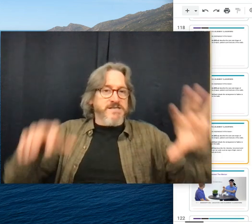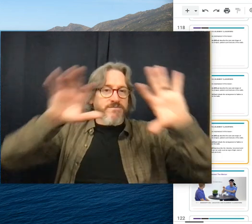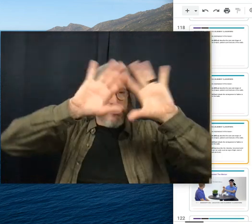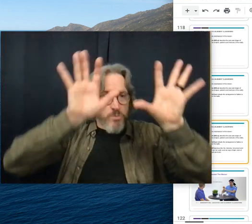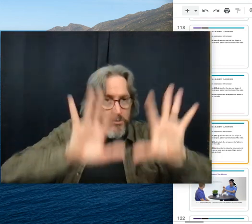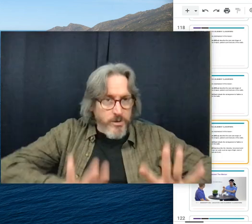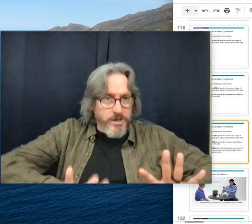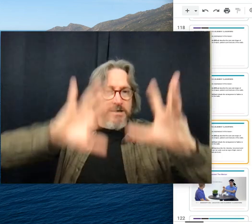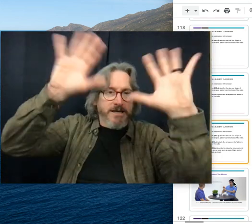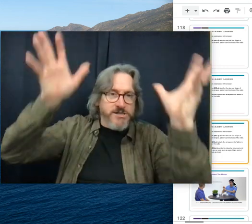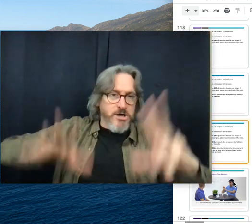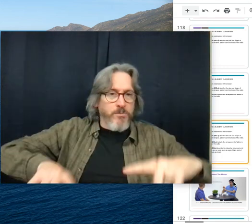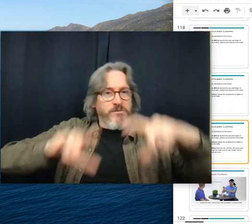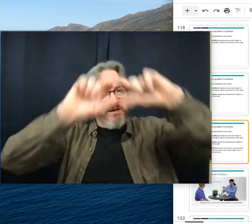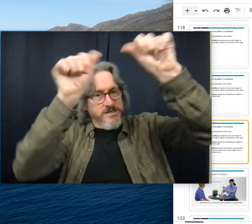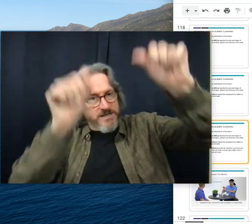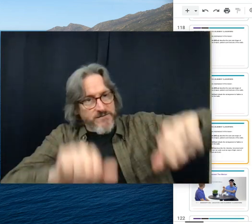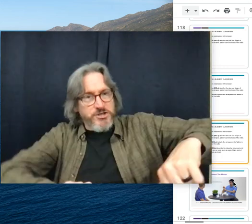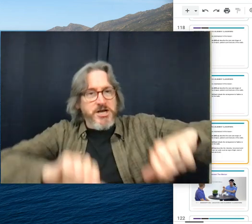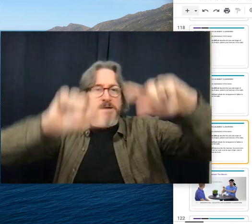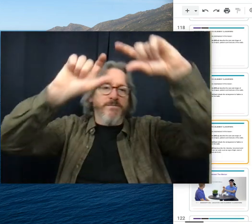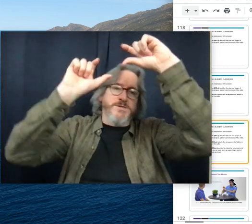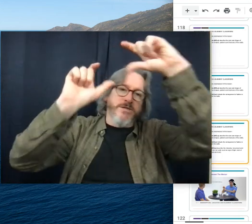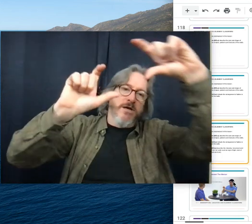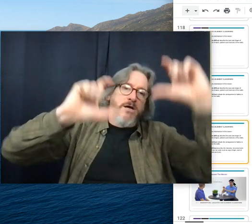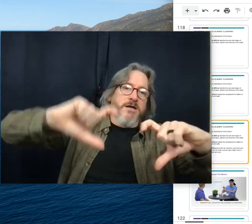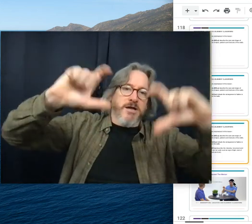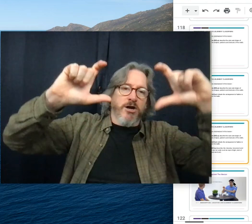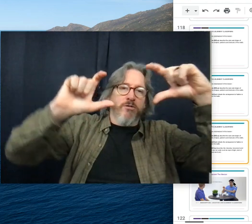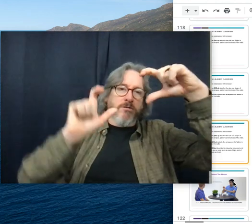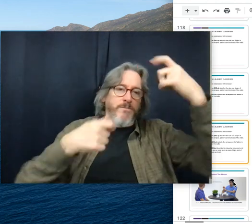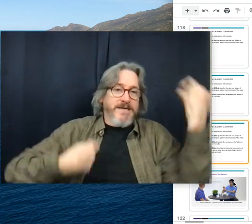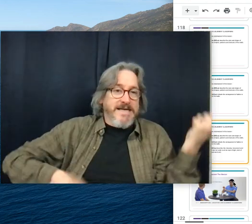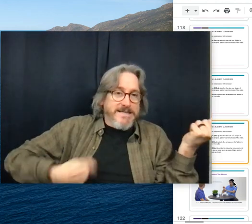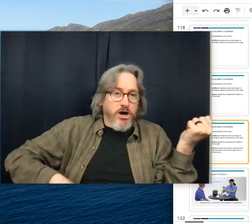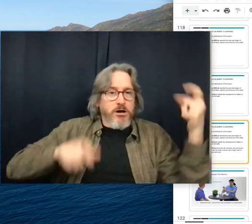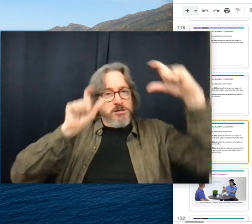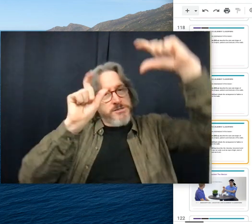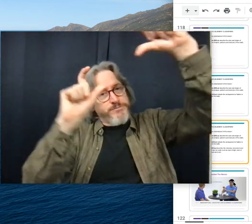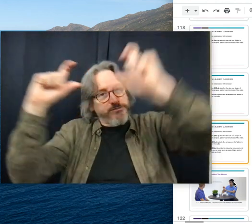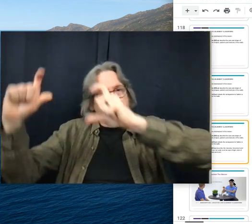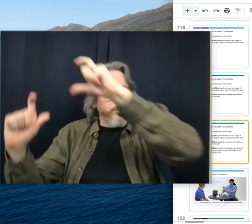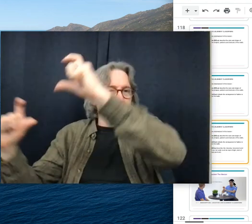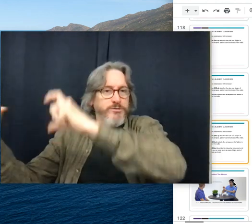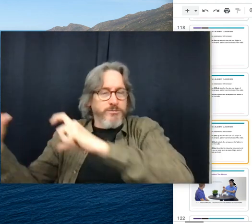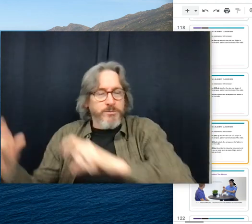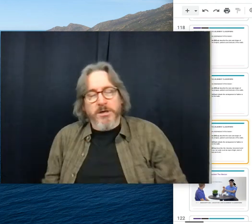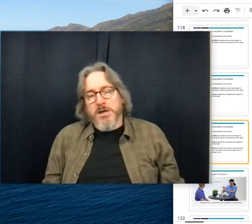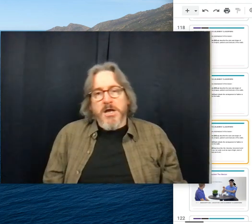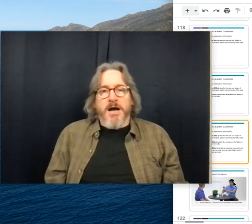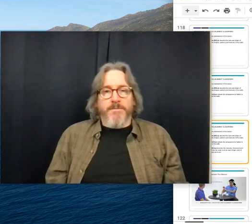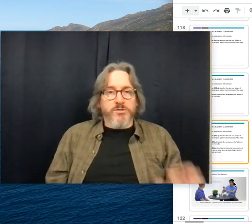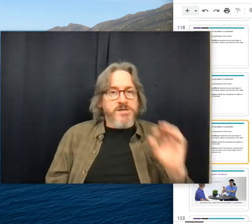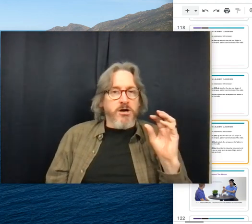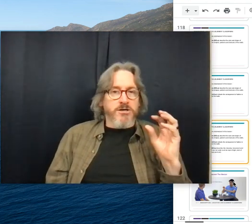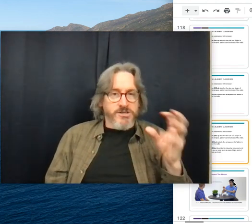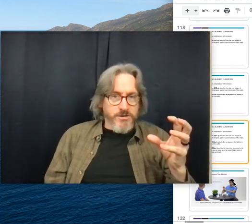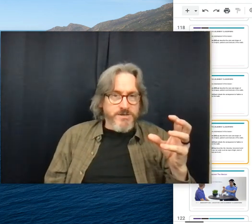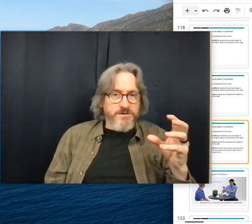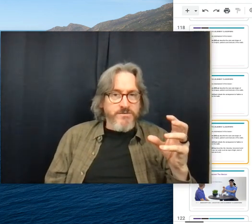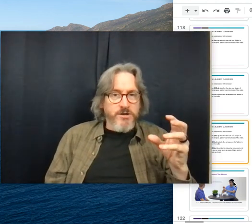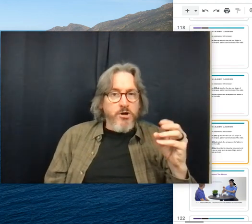descriptive classifiers when we like sculpt things, give shapes, you know, guitars, boom, boom, boom, boom. Those